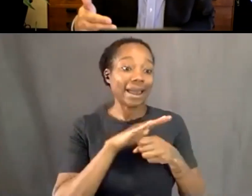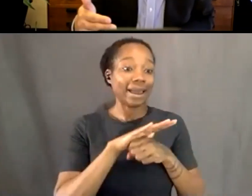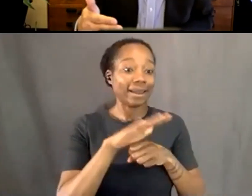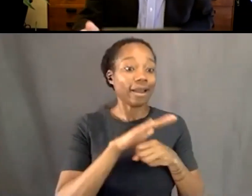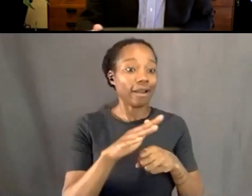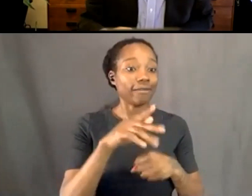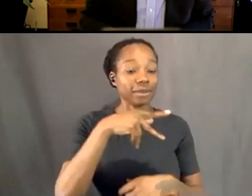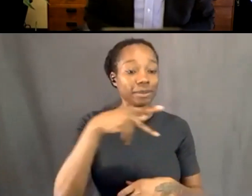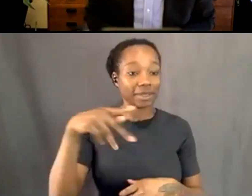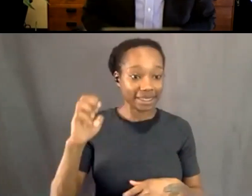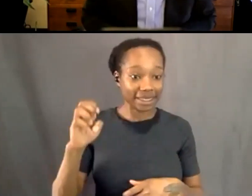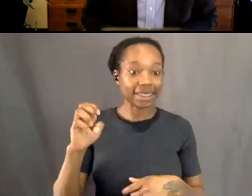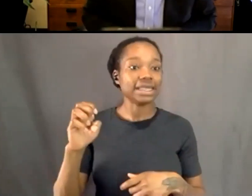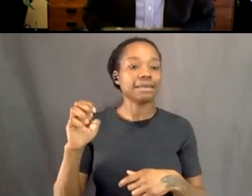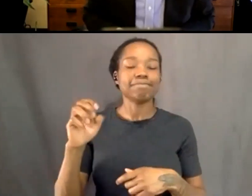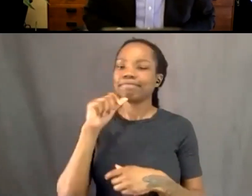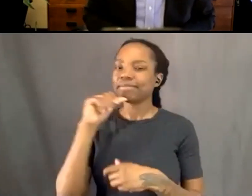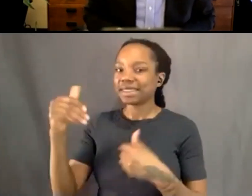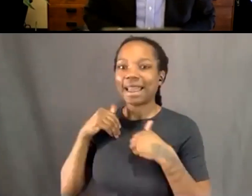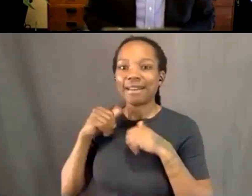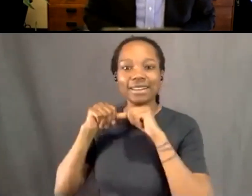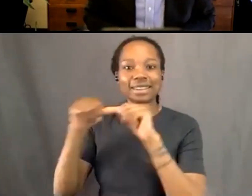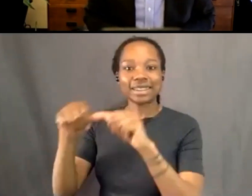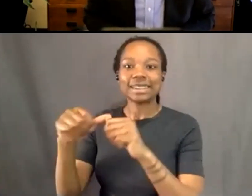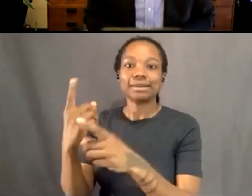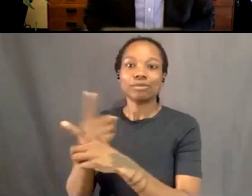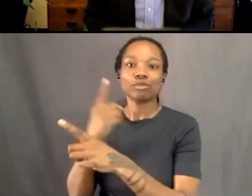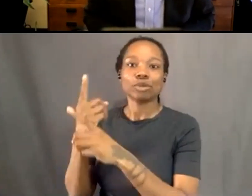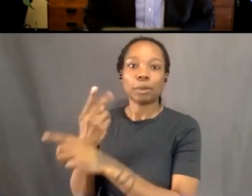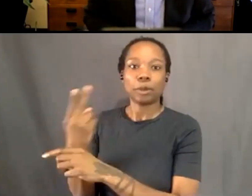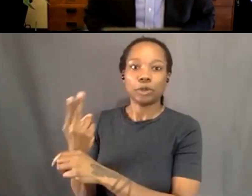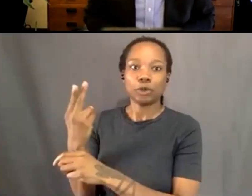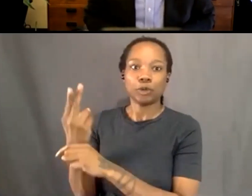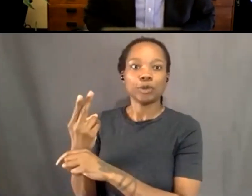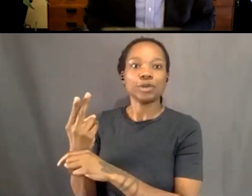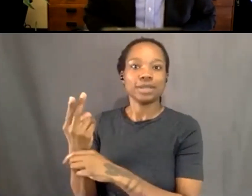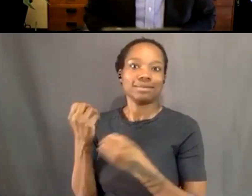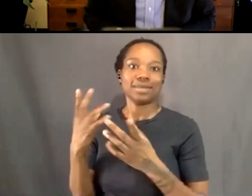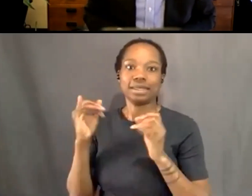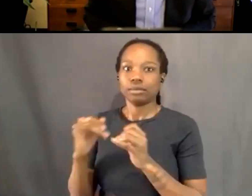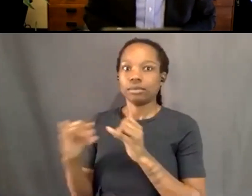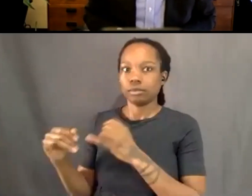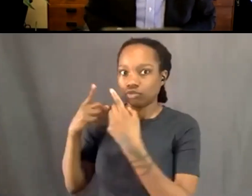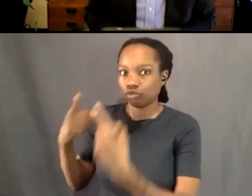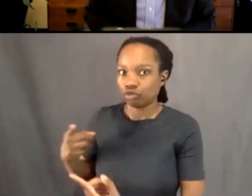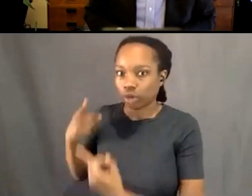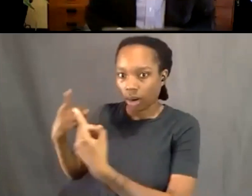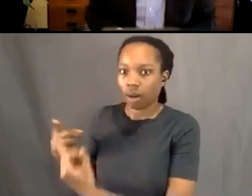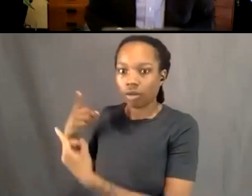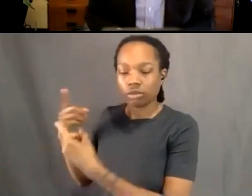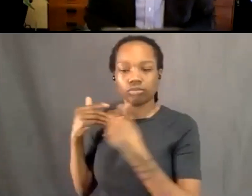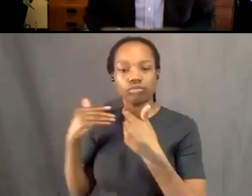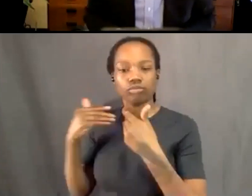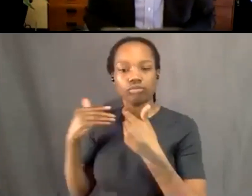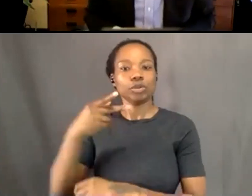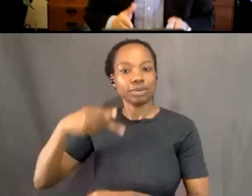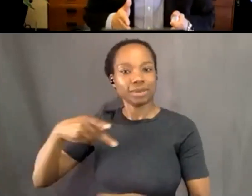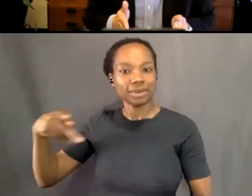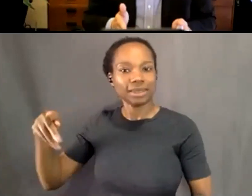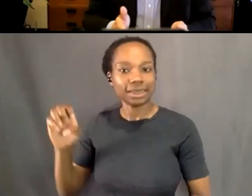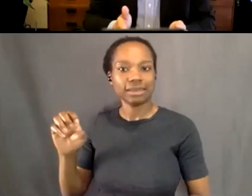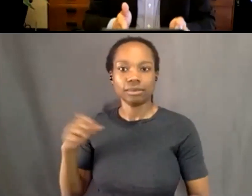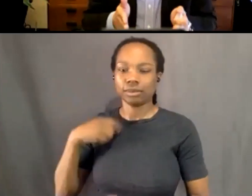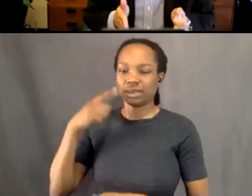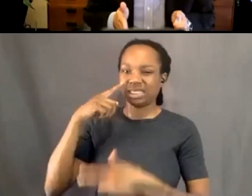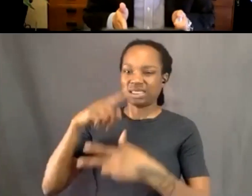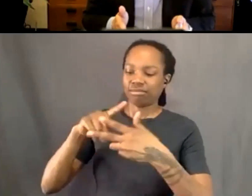consistent and proper use was something that was a struggle for many individuals. And so I think those three, trying